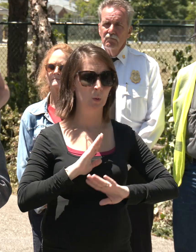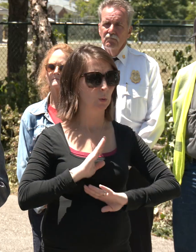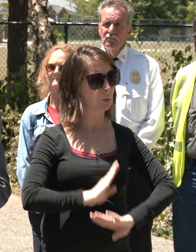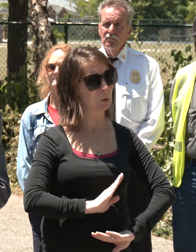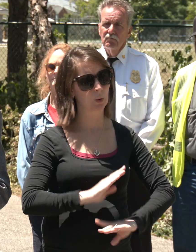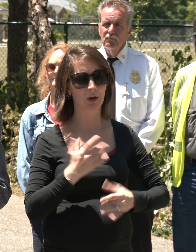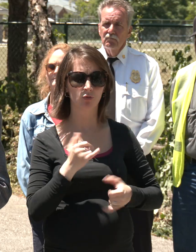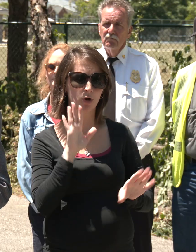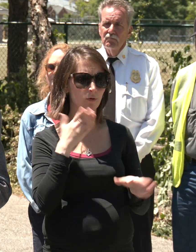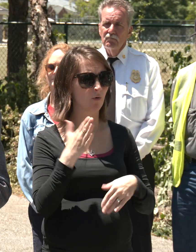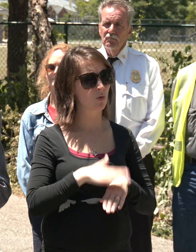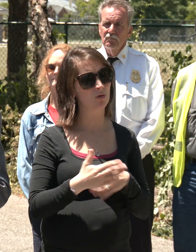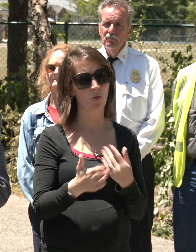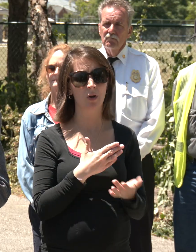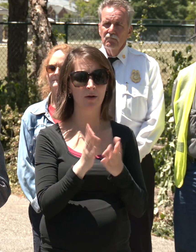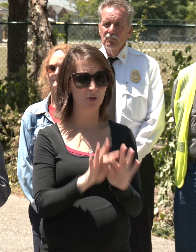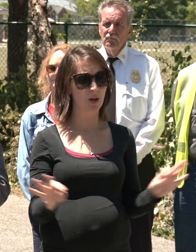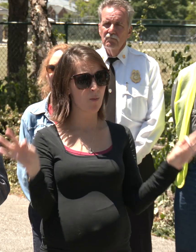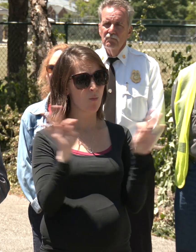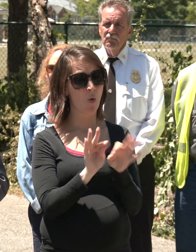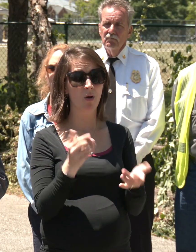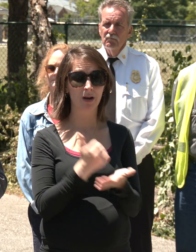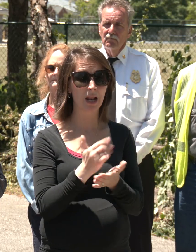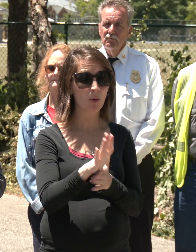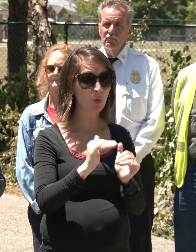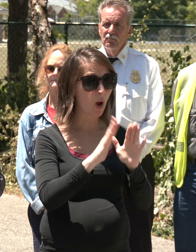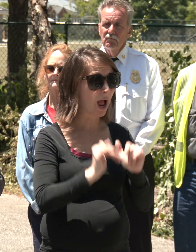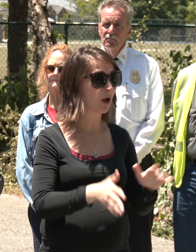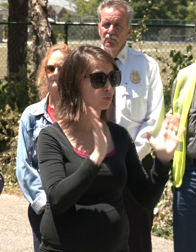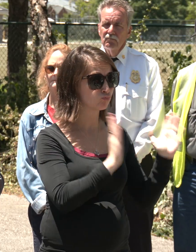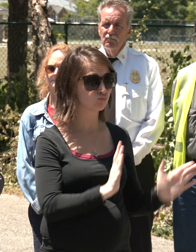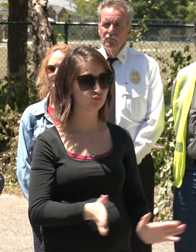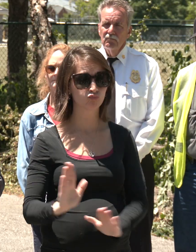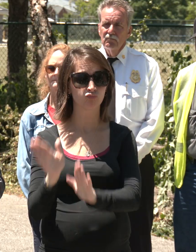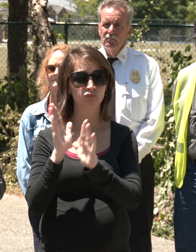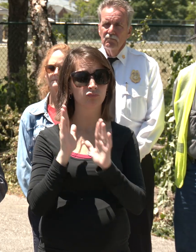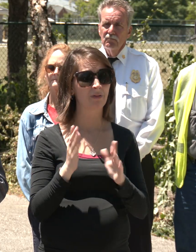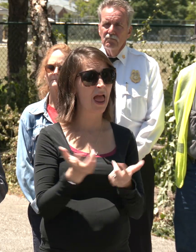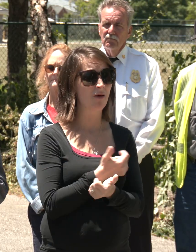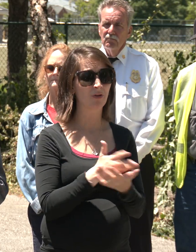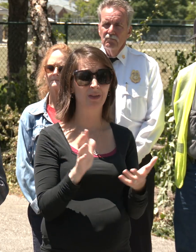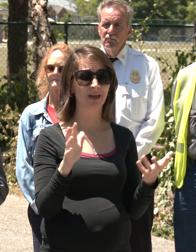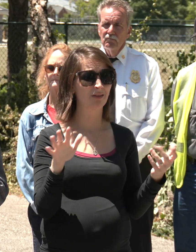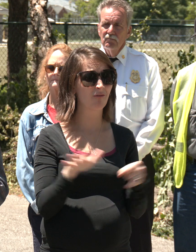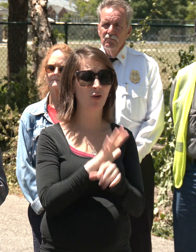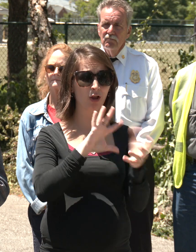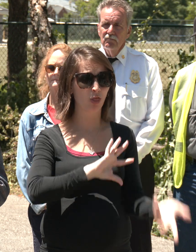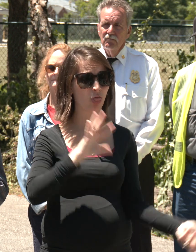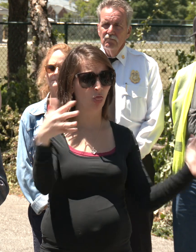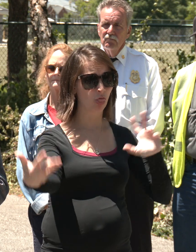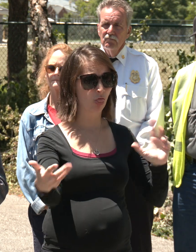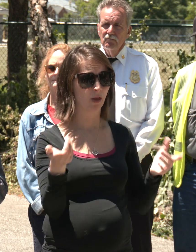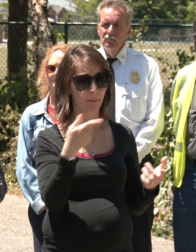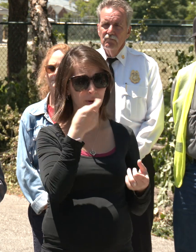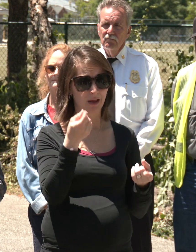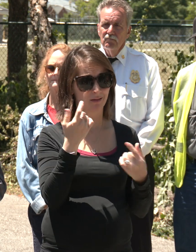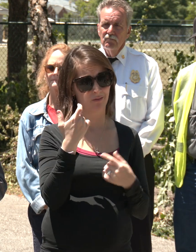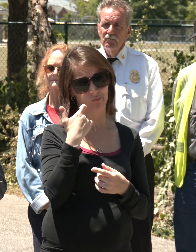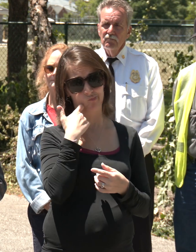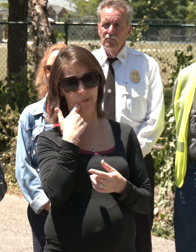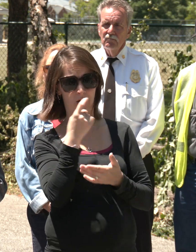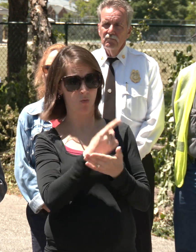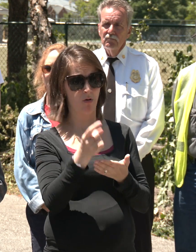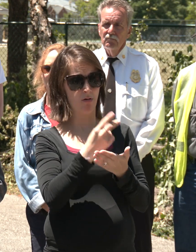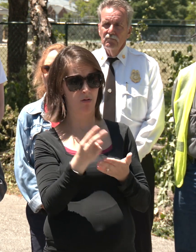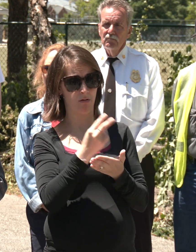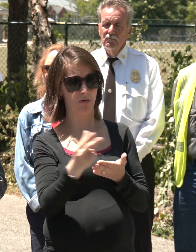focused on what's important, get your house together, get some of the things that have just been totally disrupted over the last couple weeks.